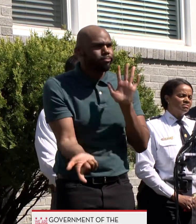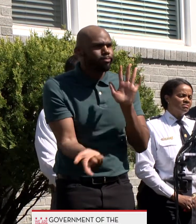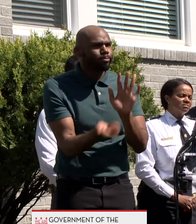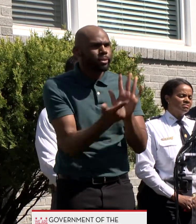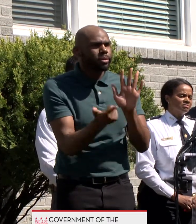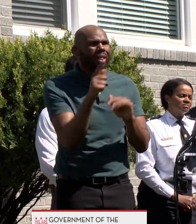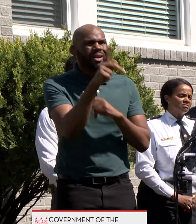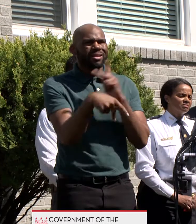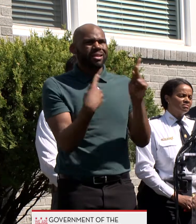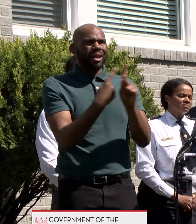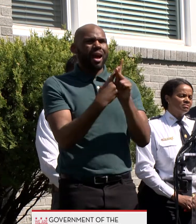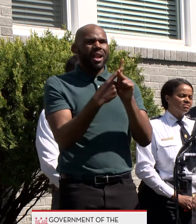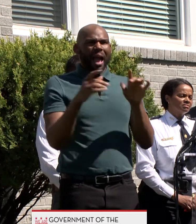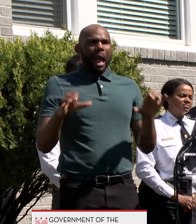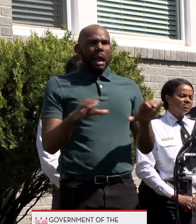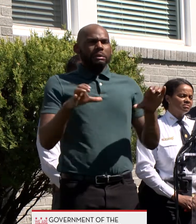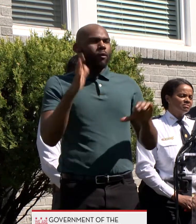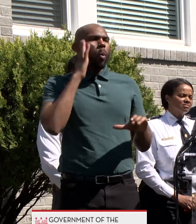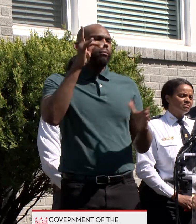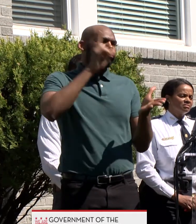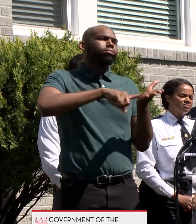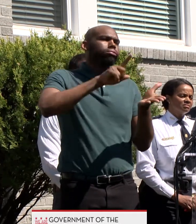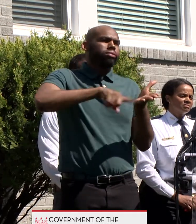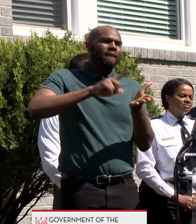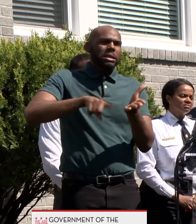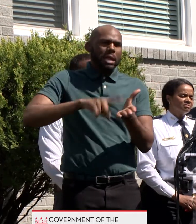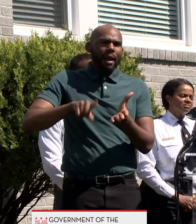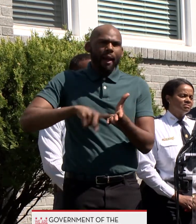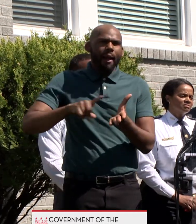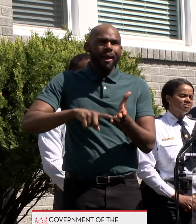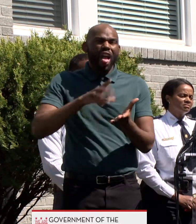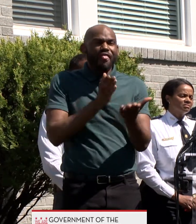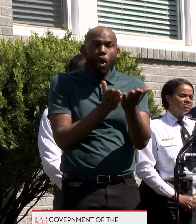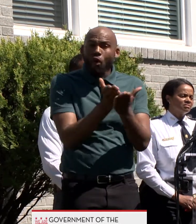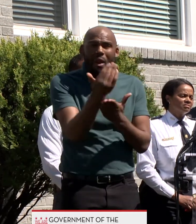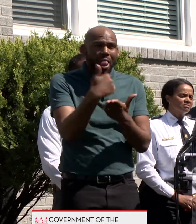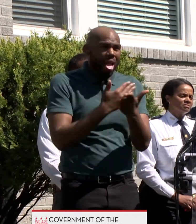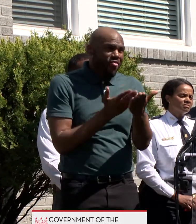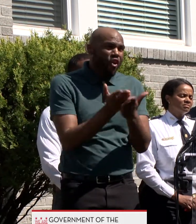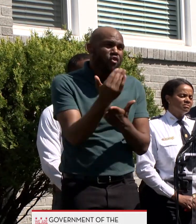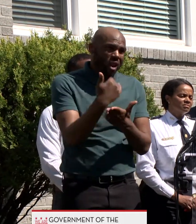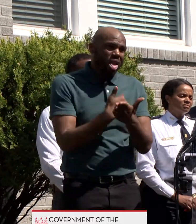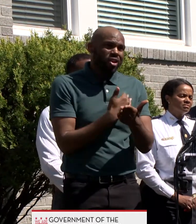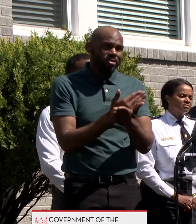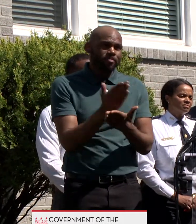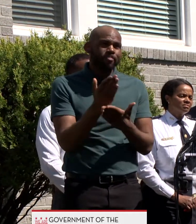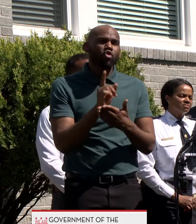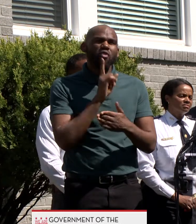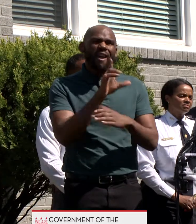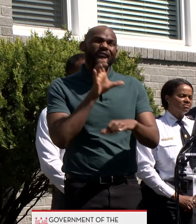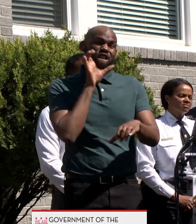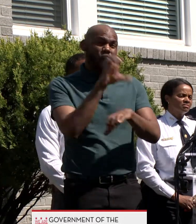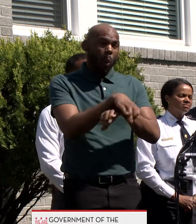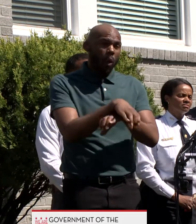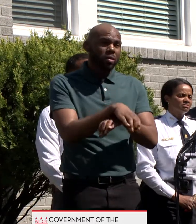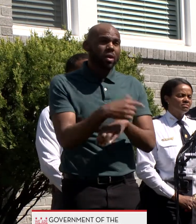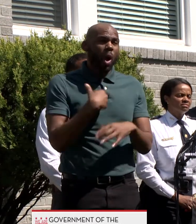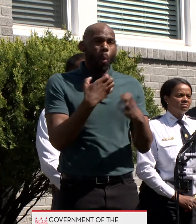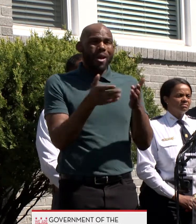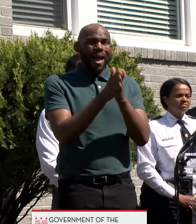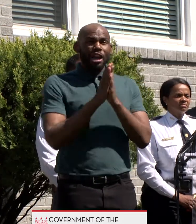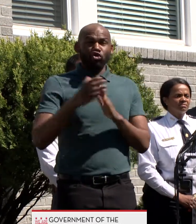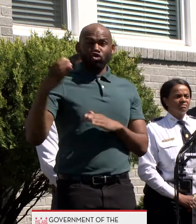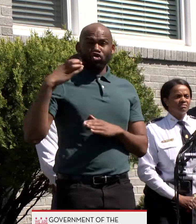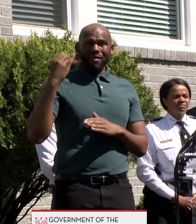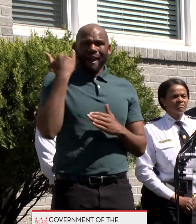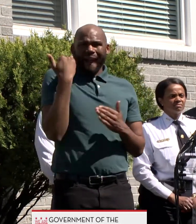of activity will be investigated and thoroughly enforced. I want to ask the chief if